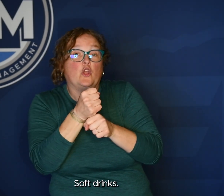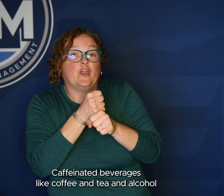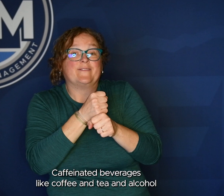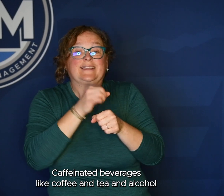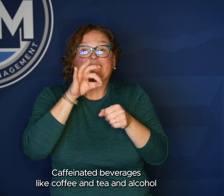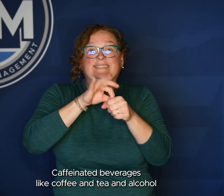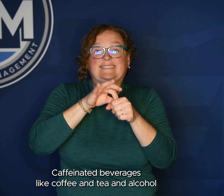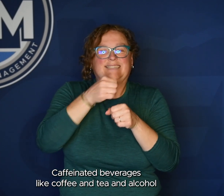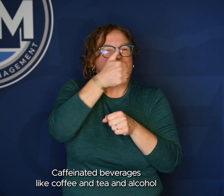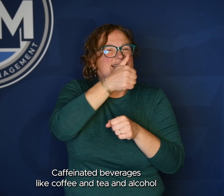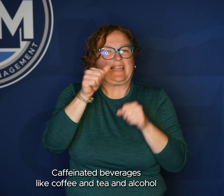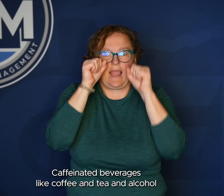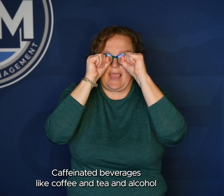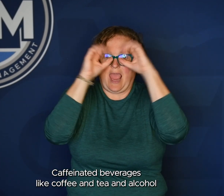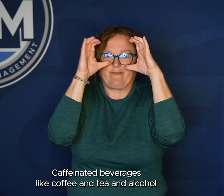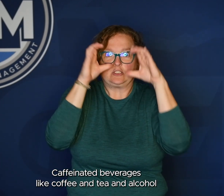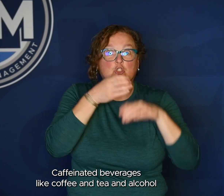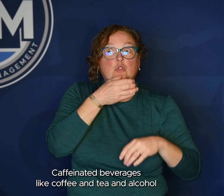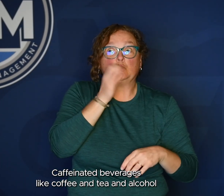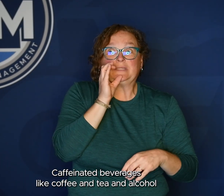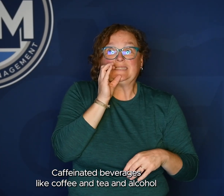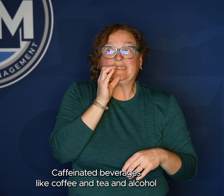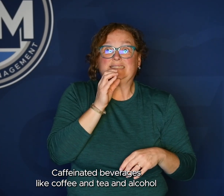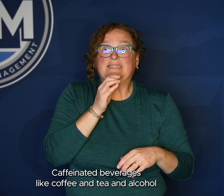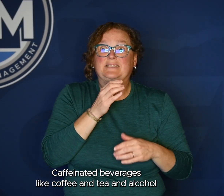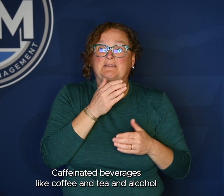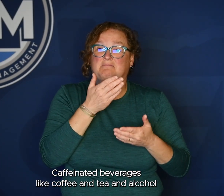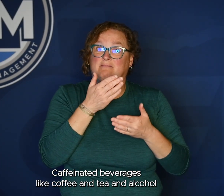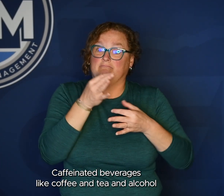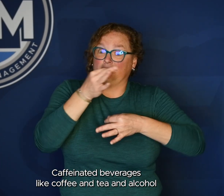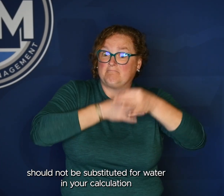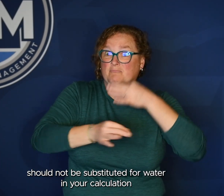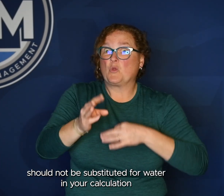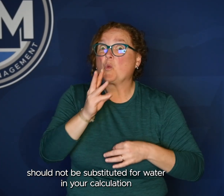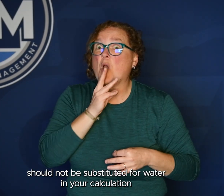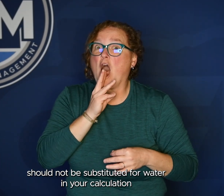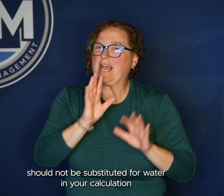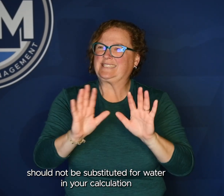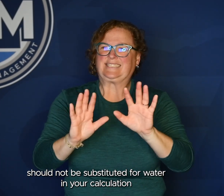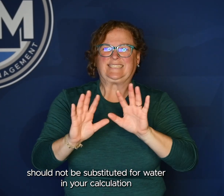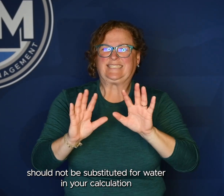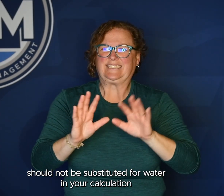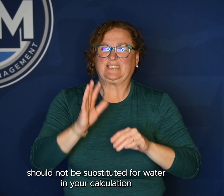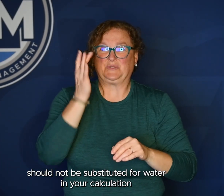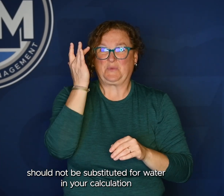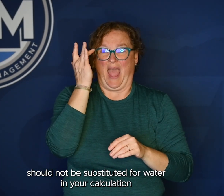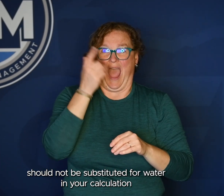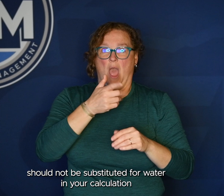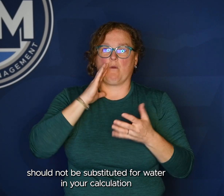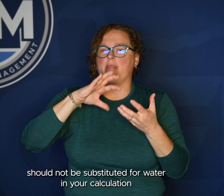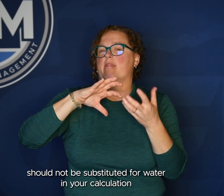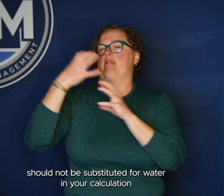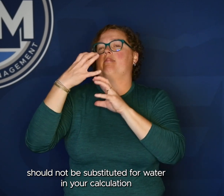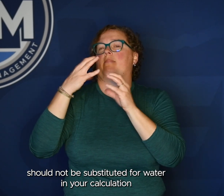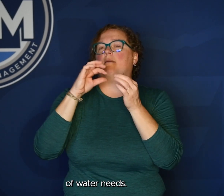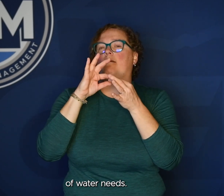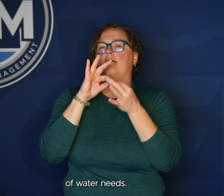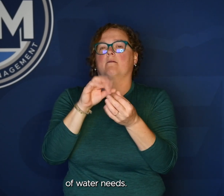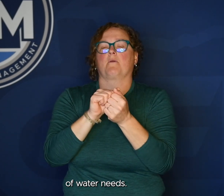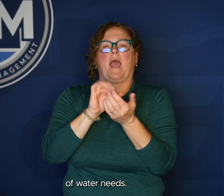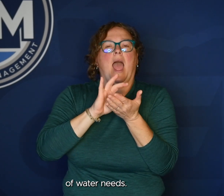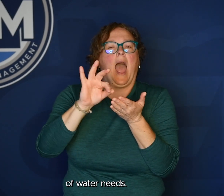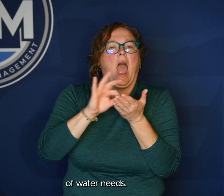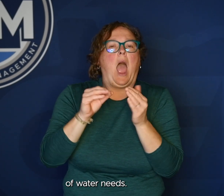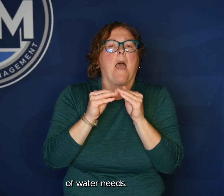Soft drinks, caffeinated beverages like coffee and tea, and alcohol should not be substituted for water in your calculation of